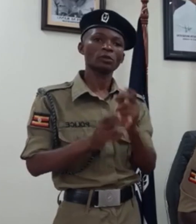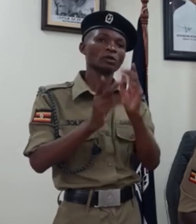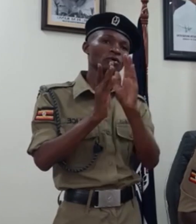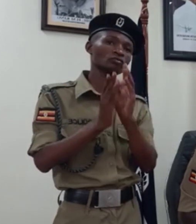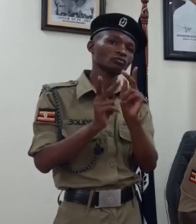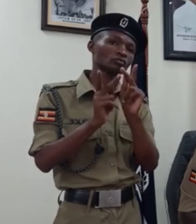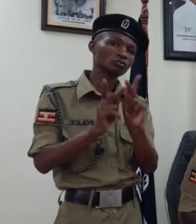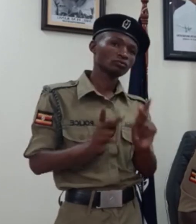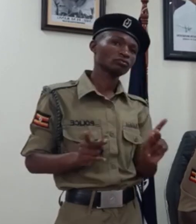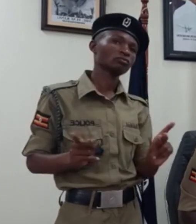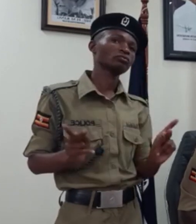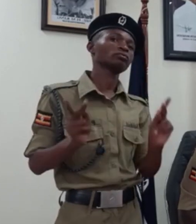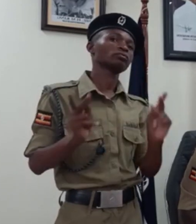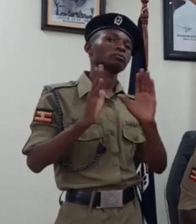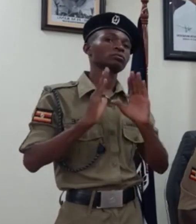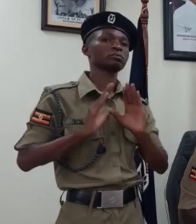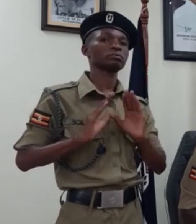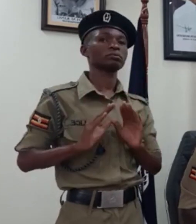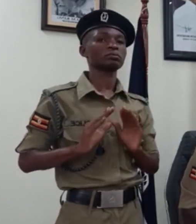Twagala okusaba